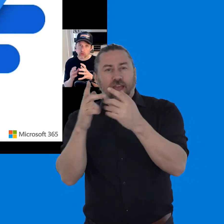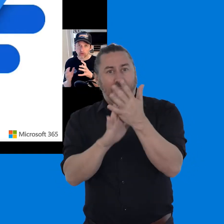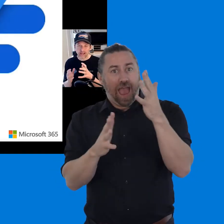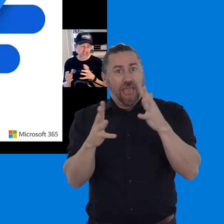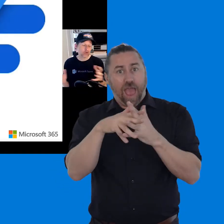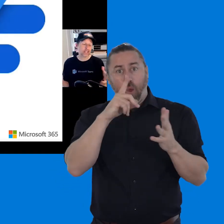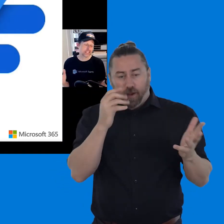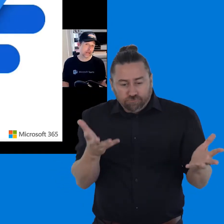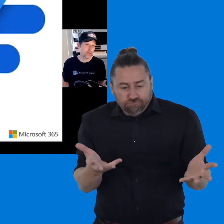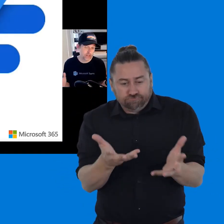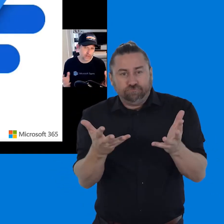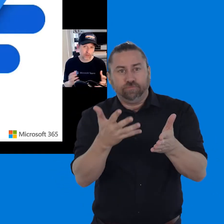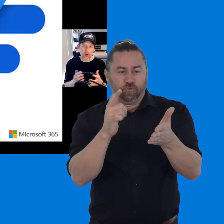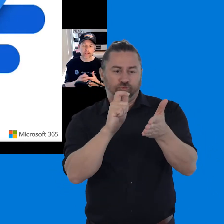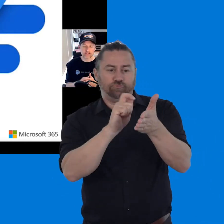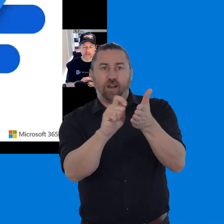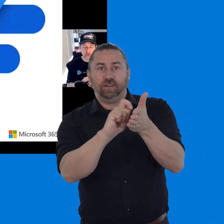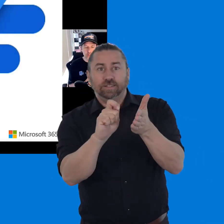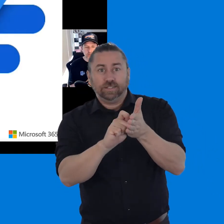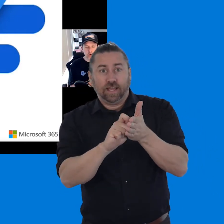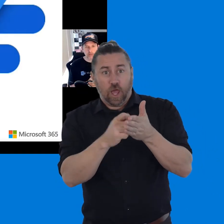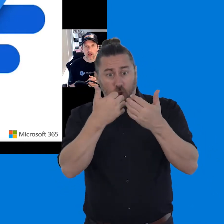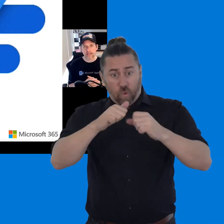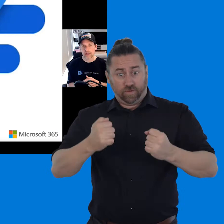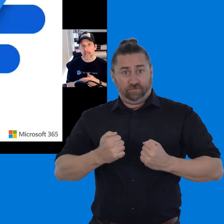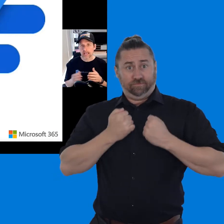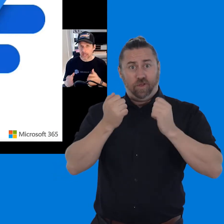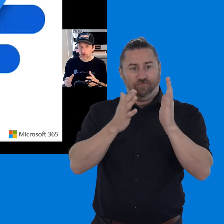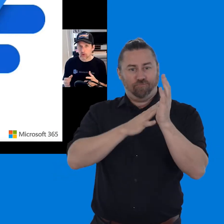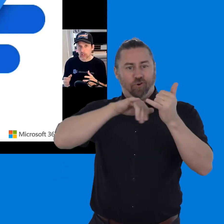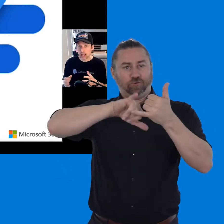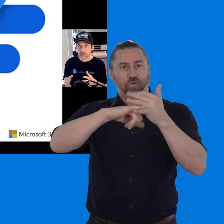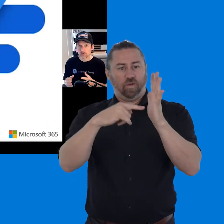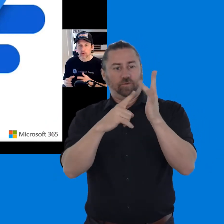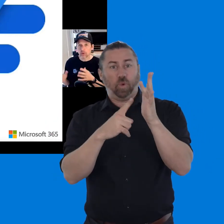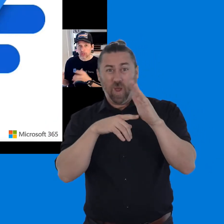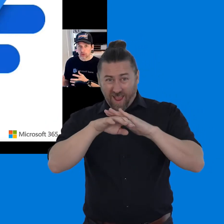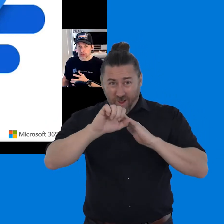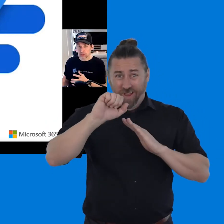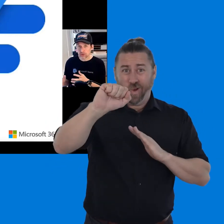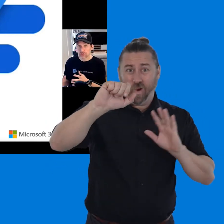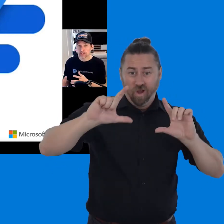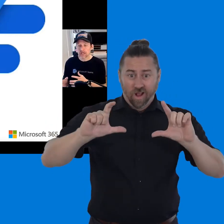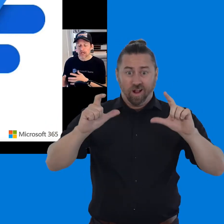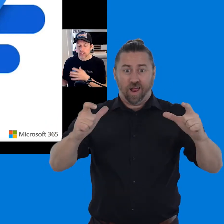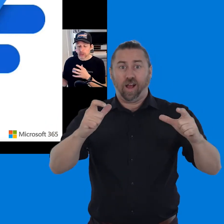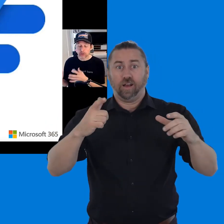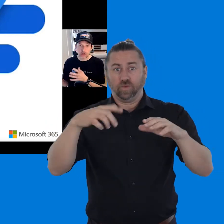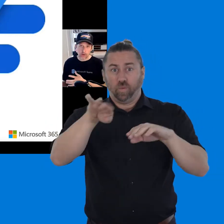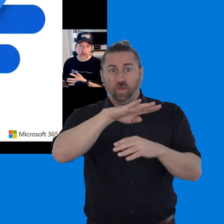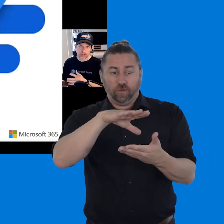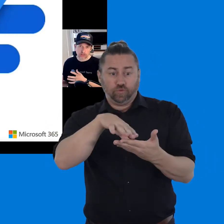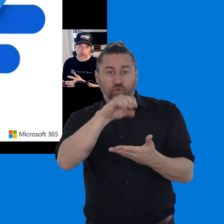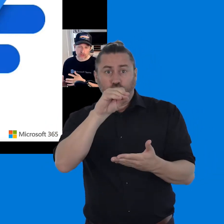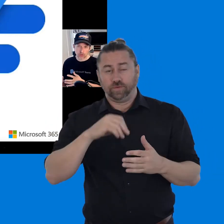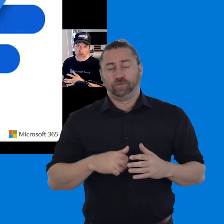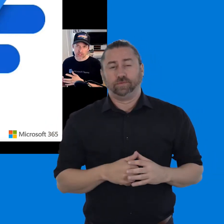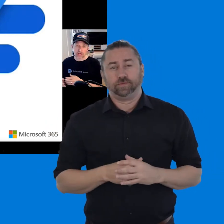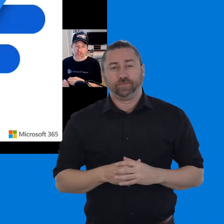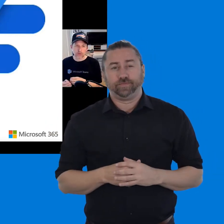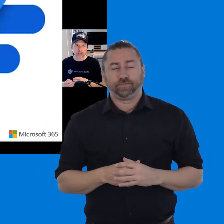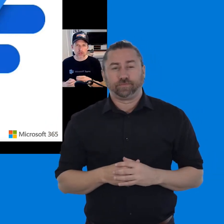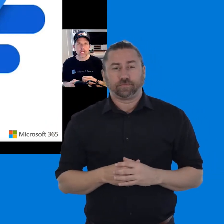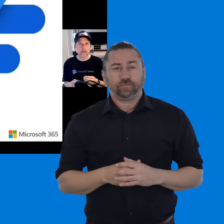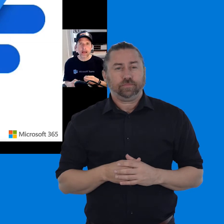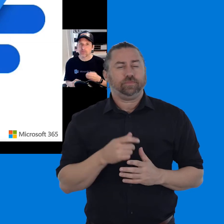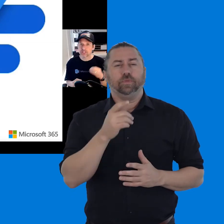can support writing, or at least some of the different ways that you can support writing in your classroom and with your students using the Microsoft tools.